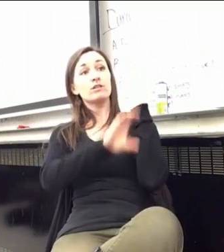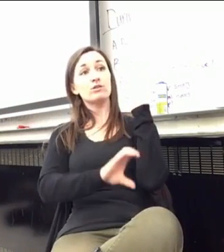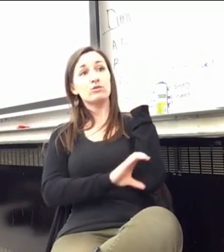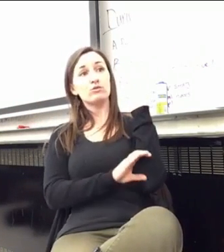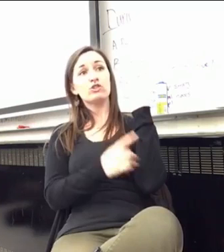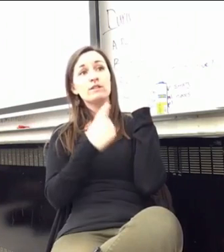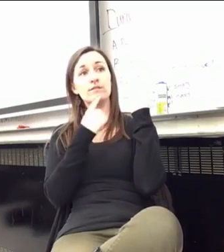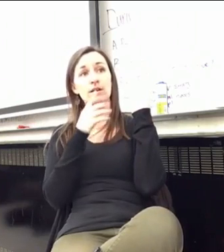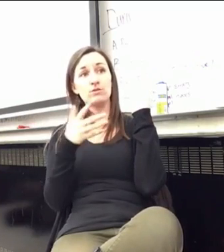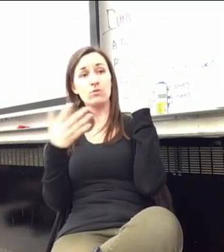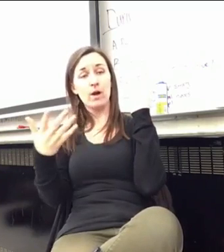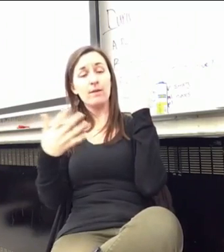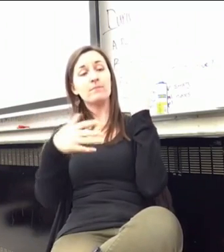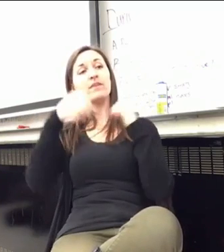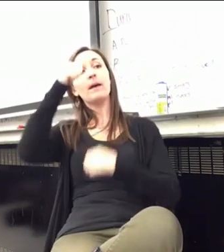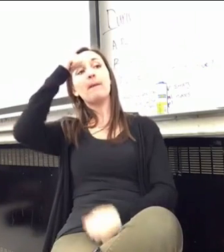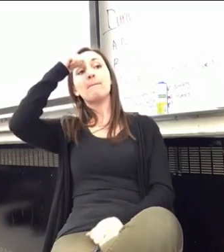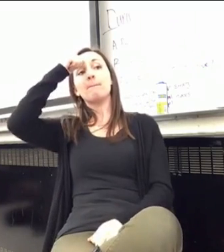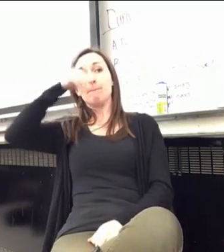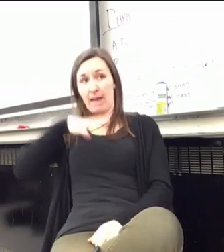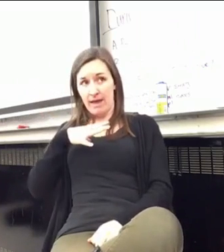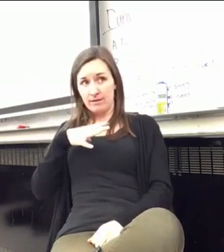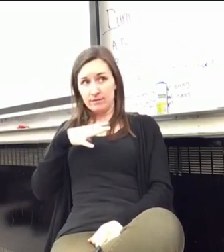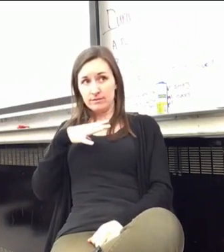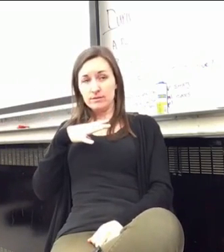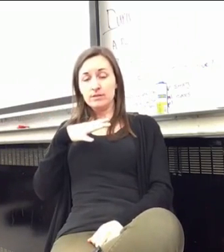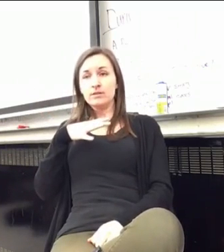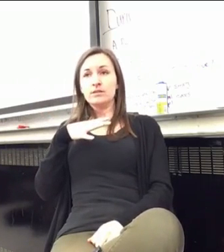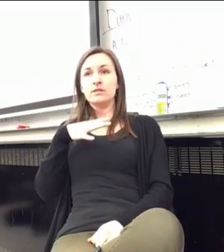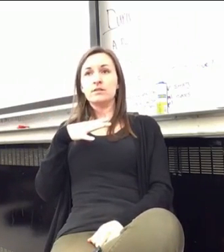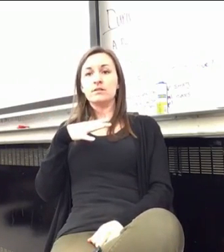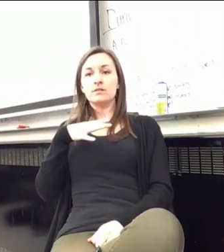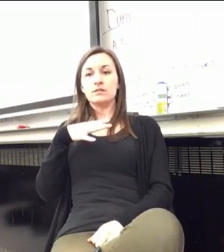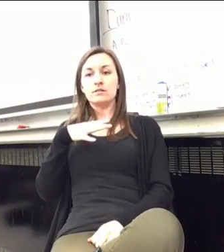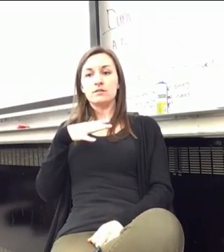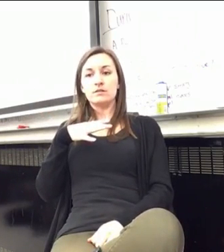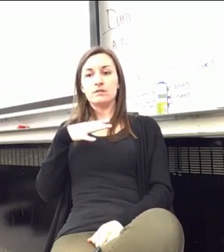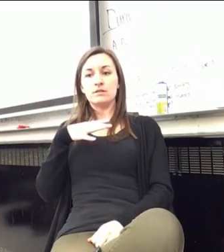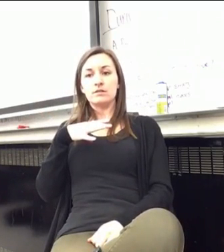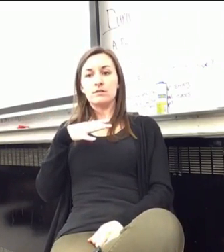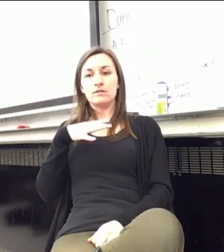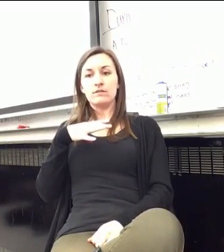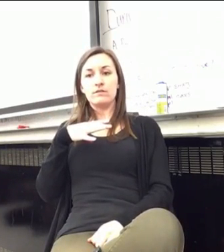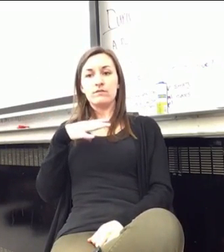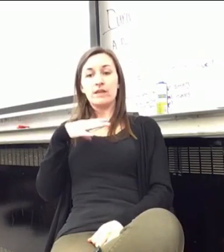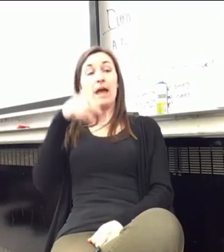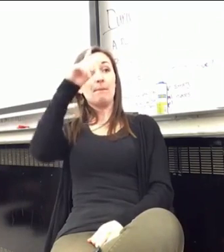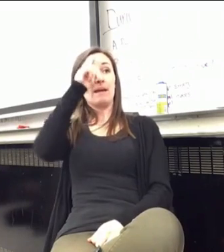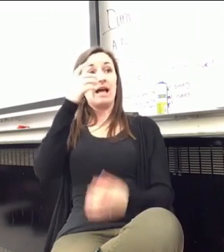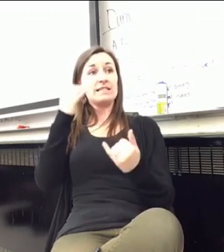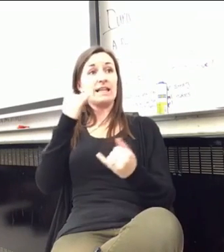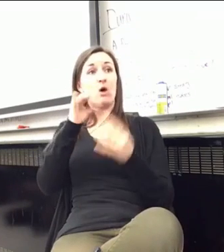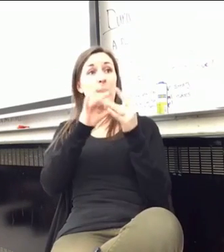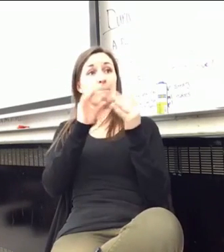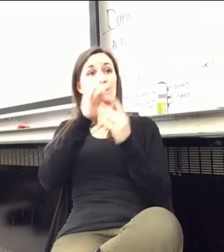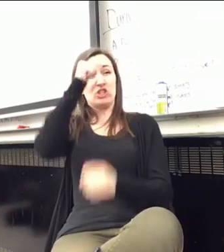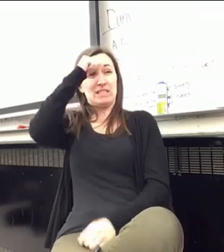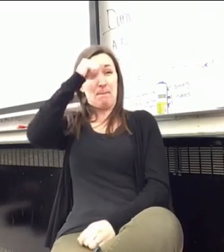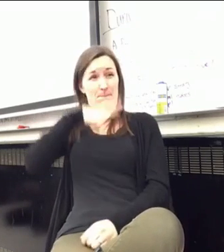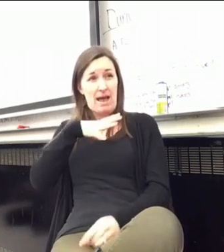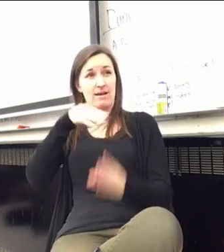says men, so Constitution says that men, because it now references men in the